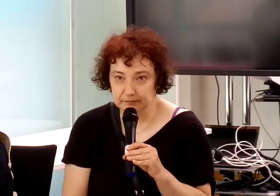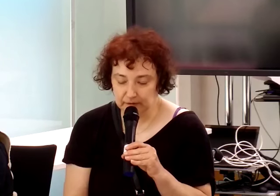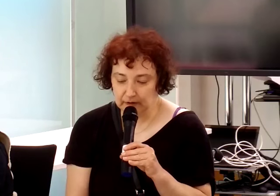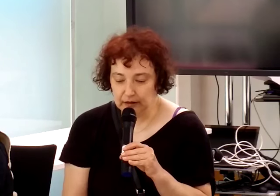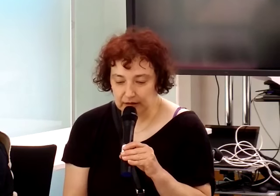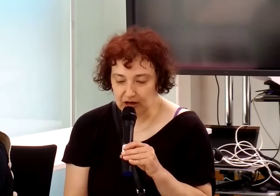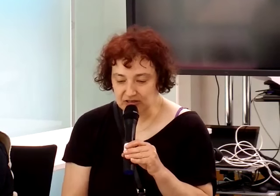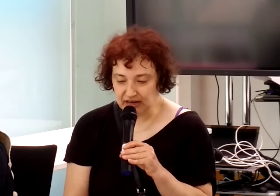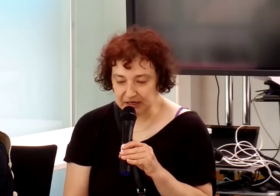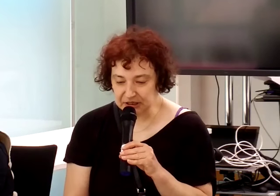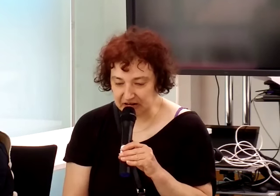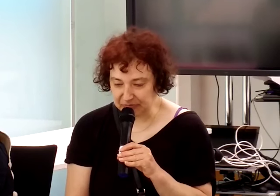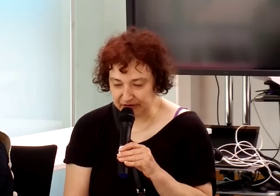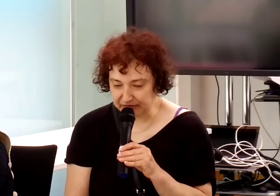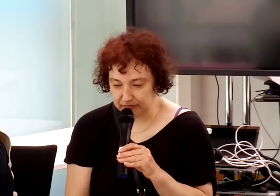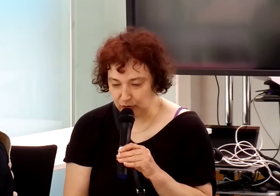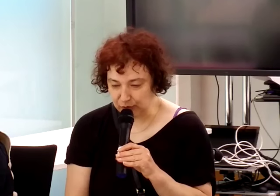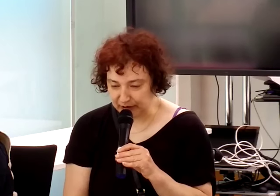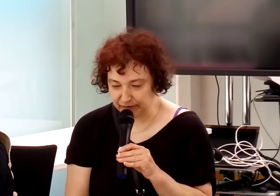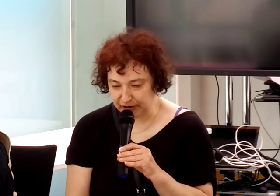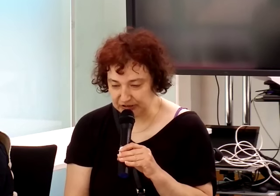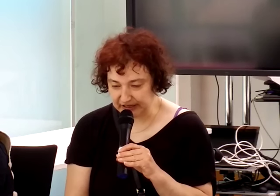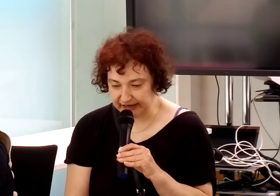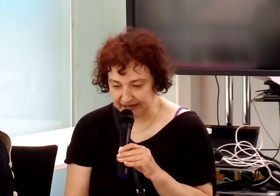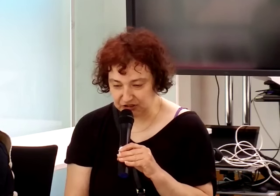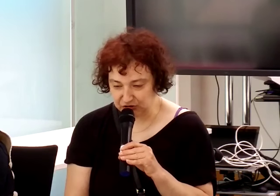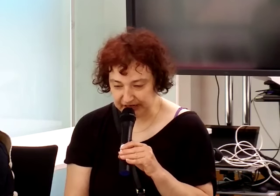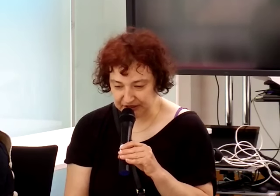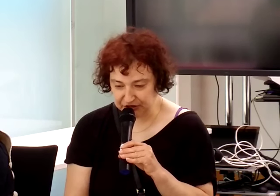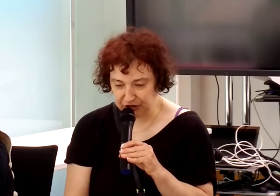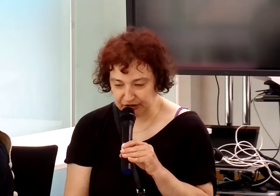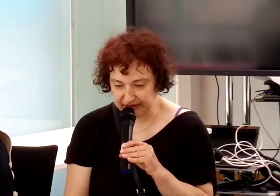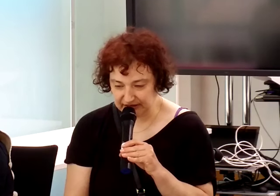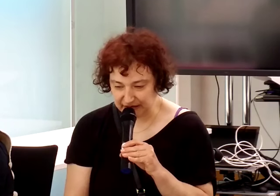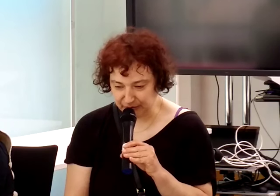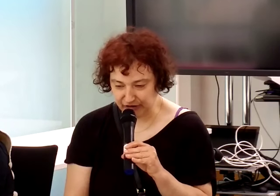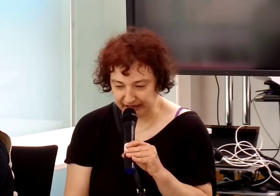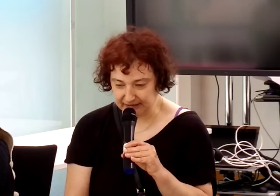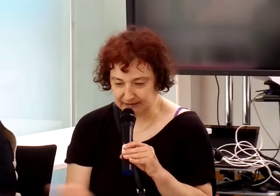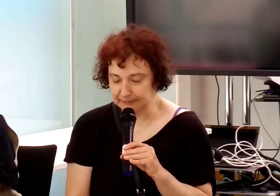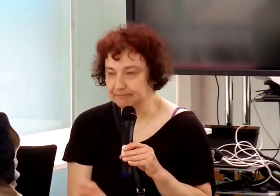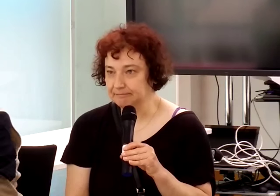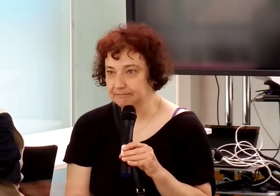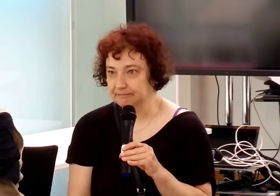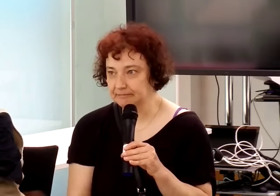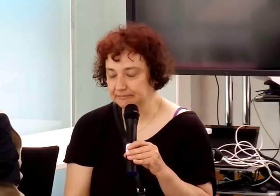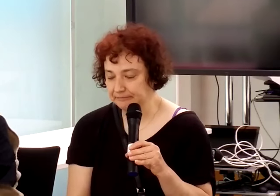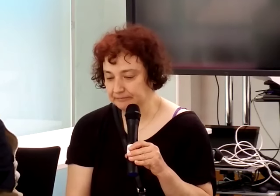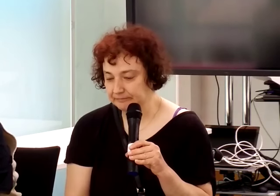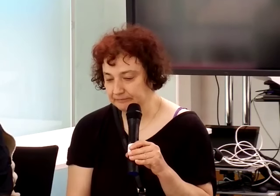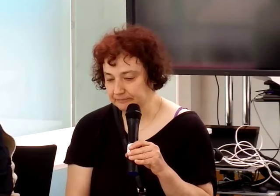Anti-war. Last night, Jeremy Corbyn voted against Trident nuclear submarines.